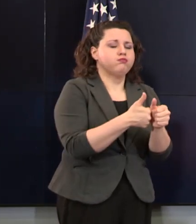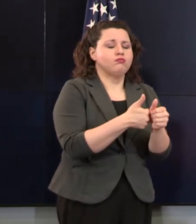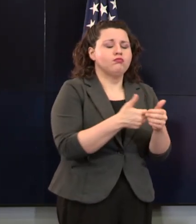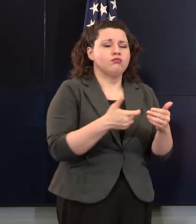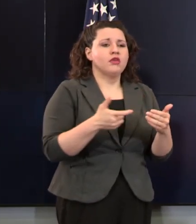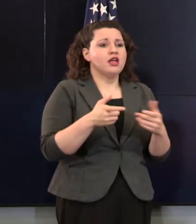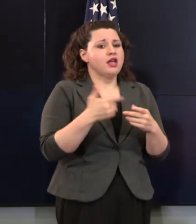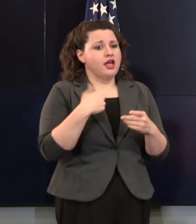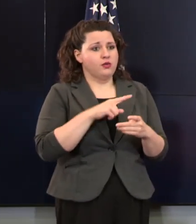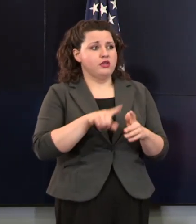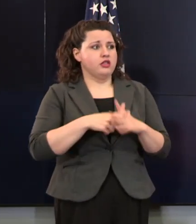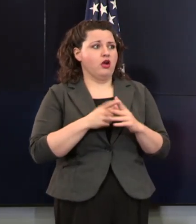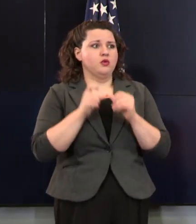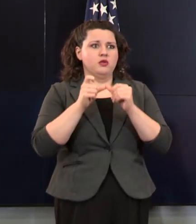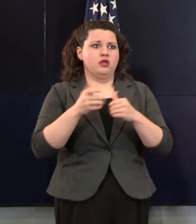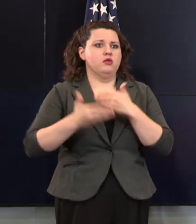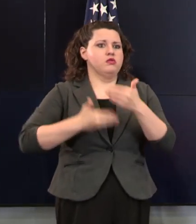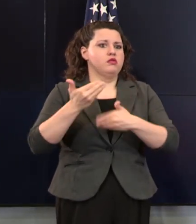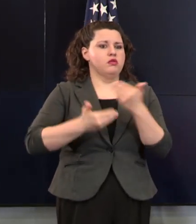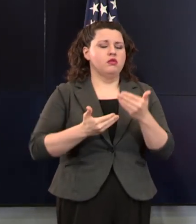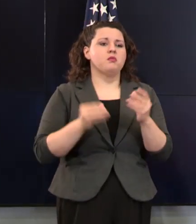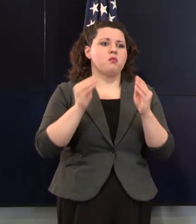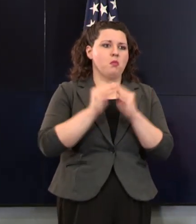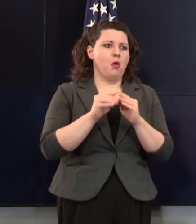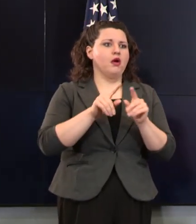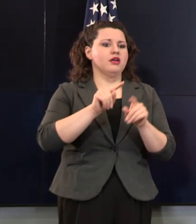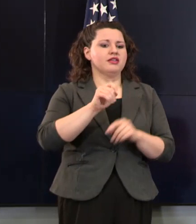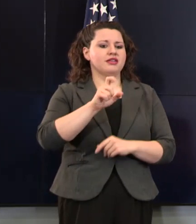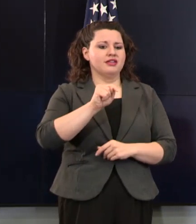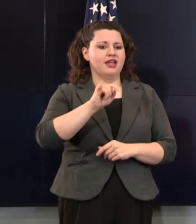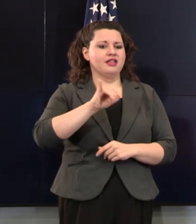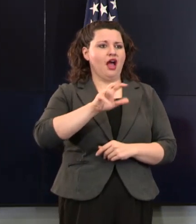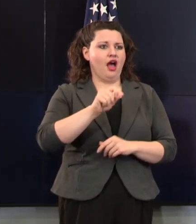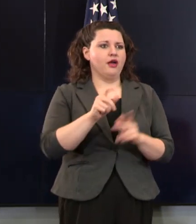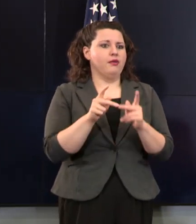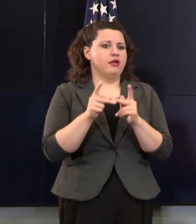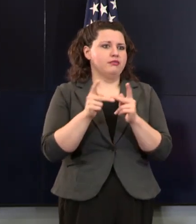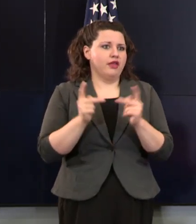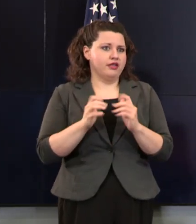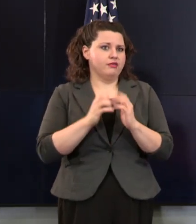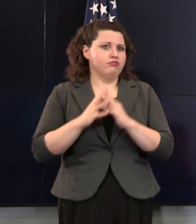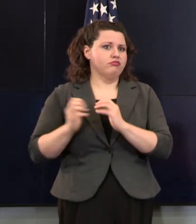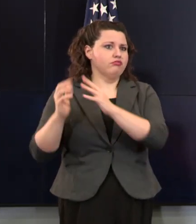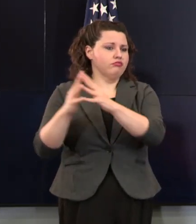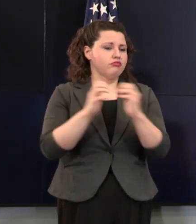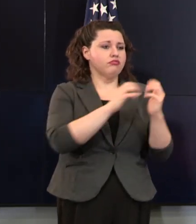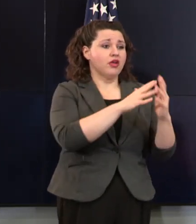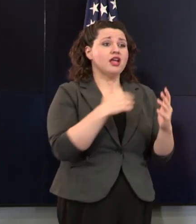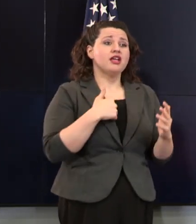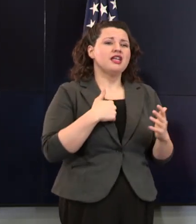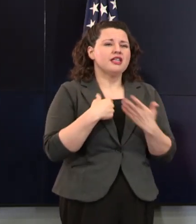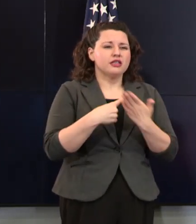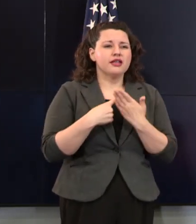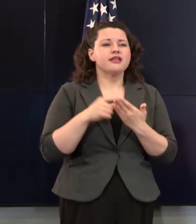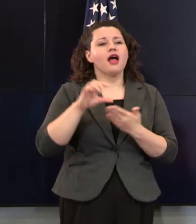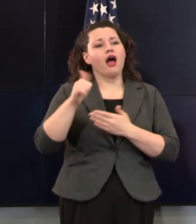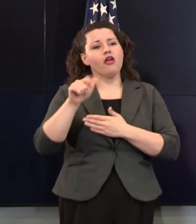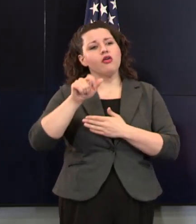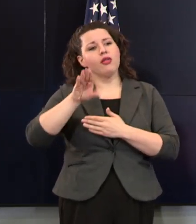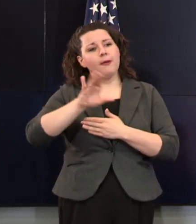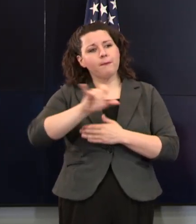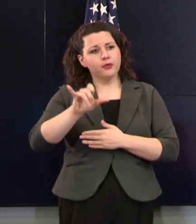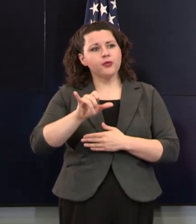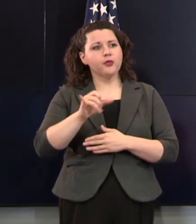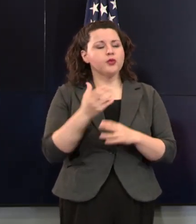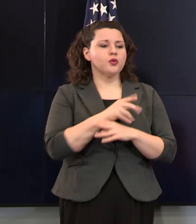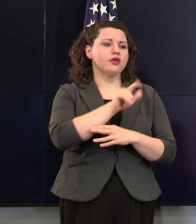just start to continue to build out the Test Iowa sites. Again, I talked about, using other labs as well with LabCorp,